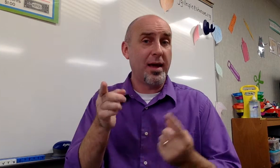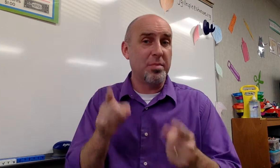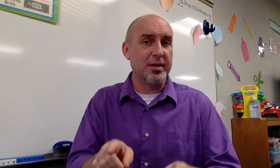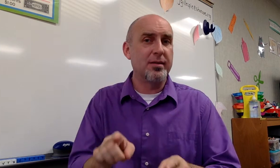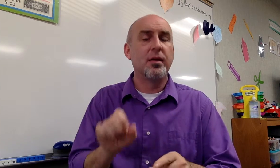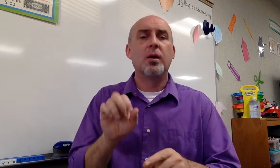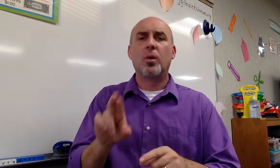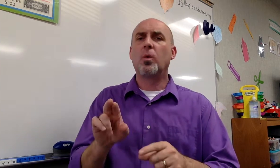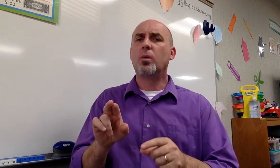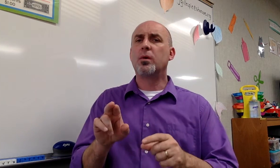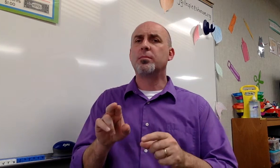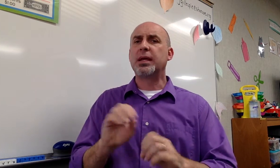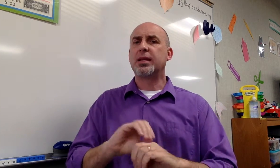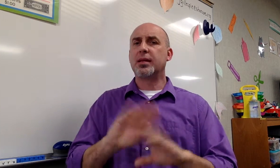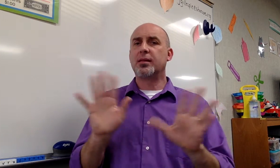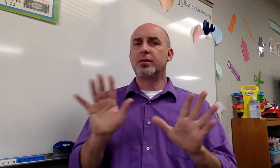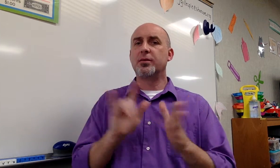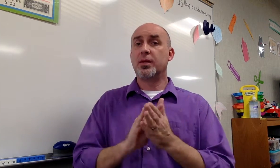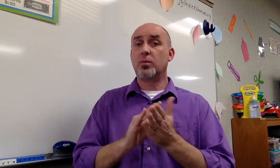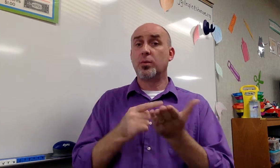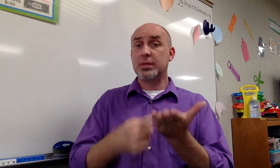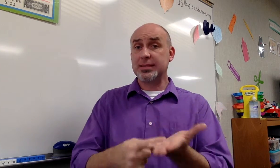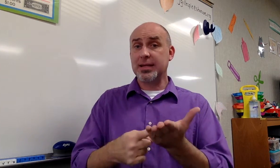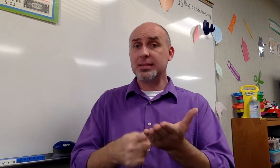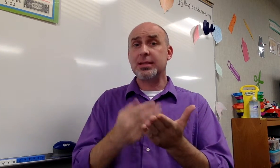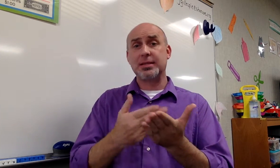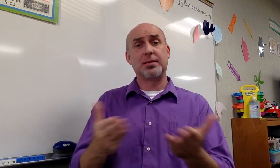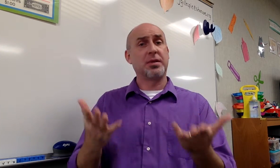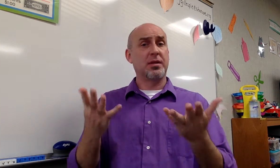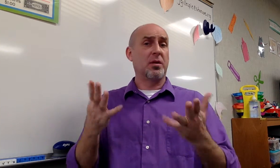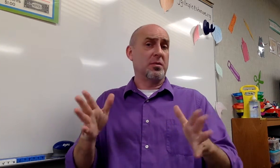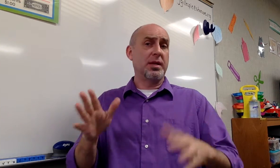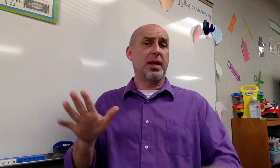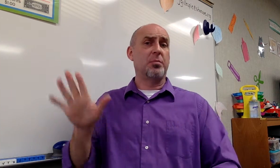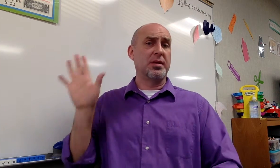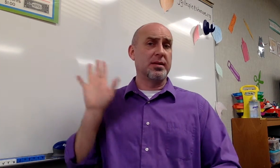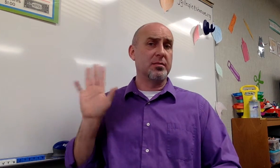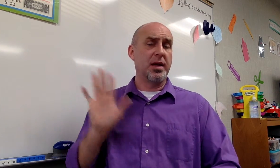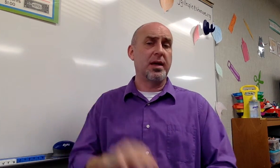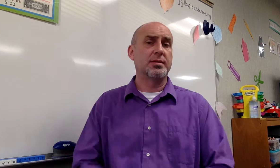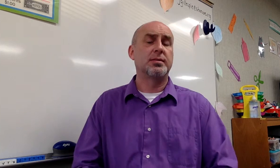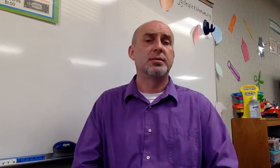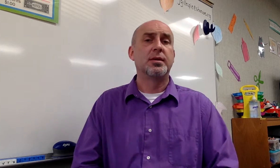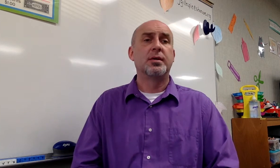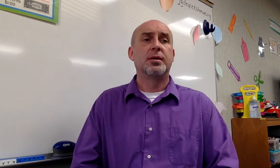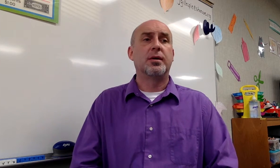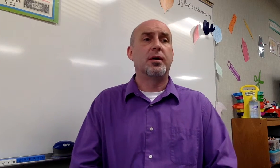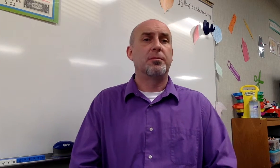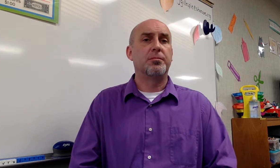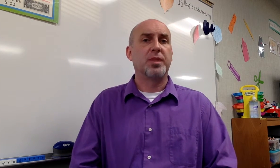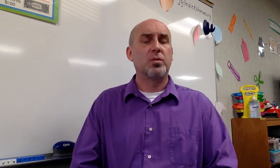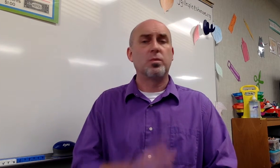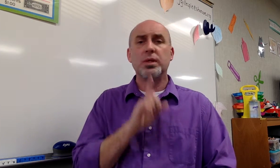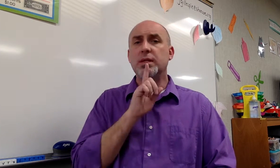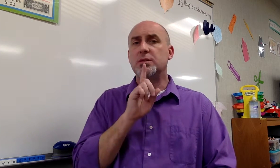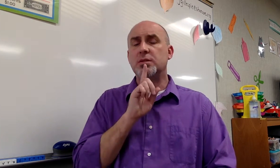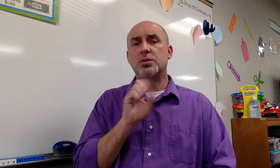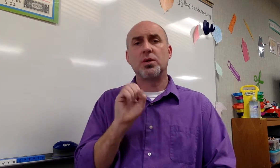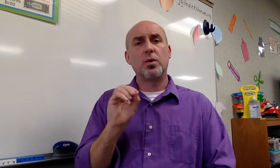happen, or making it clear that what we're discussing is something that already happened in the past. Really just so